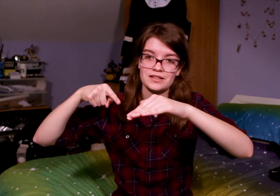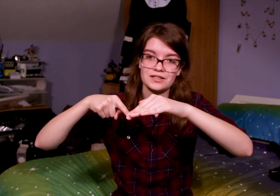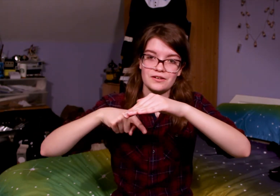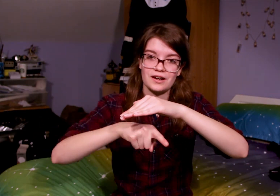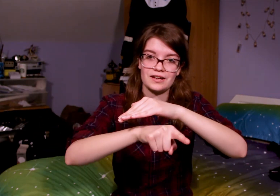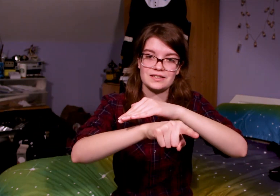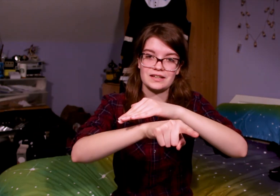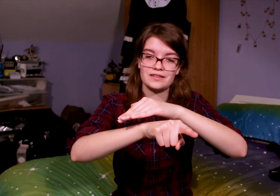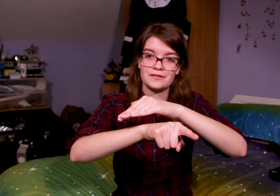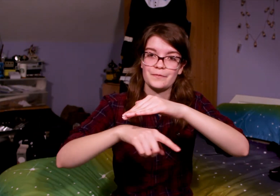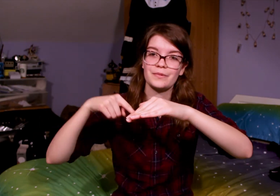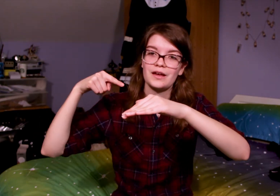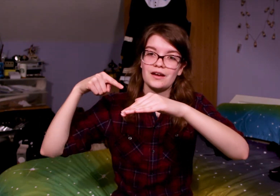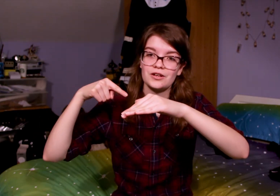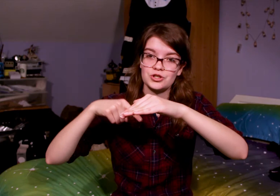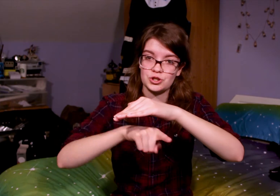to go underneath. Tube.